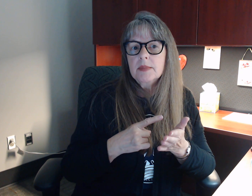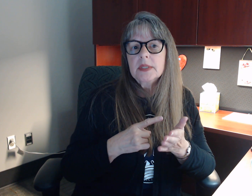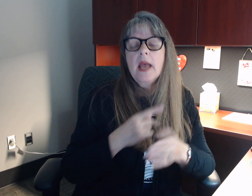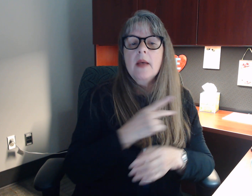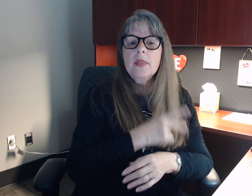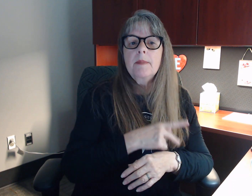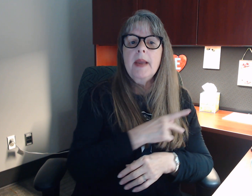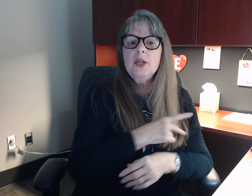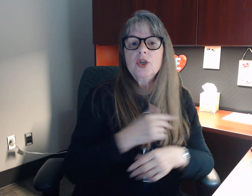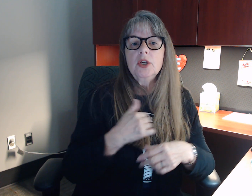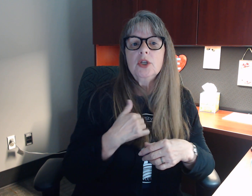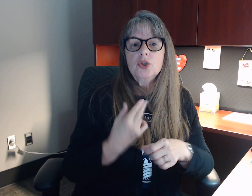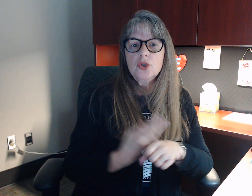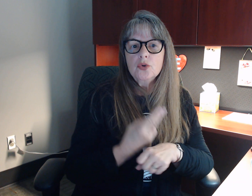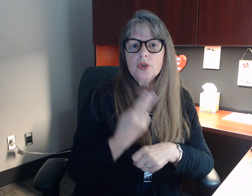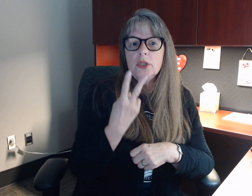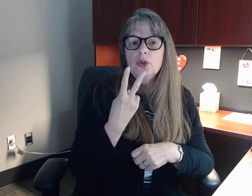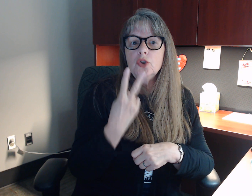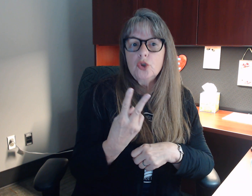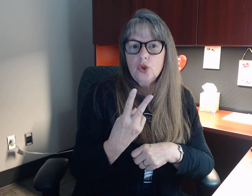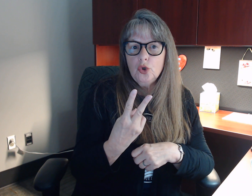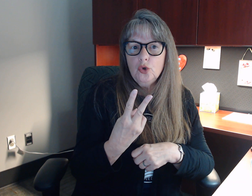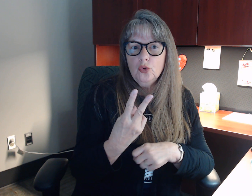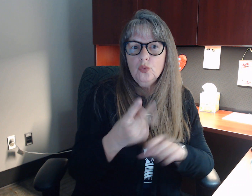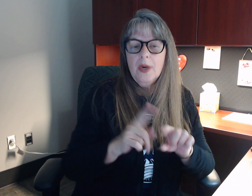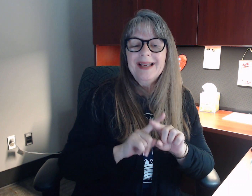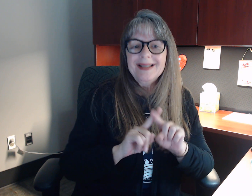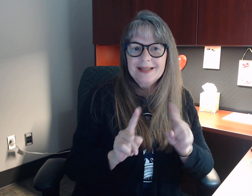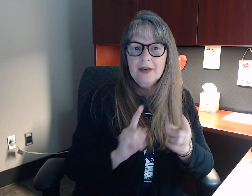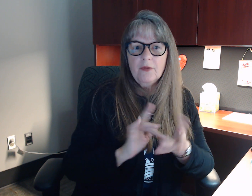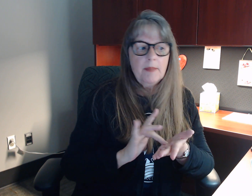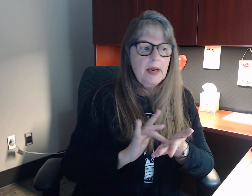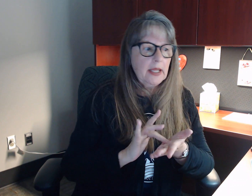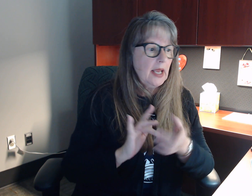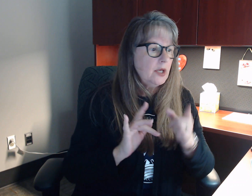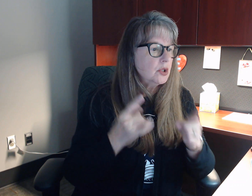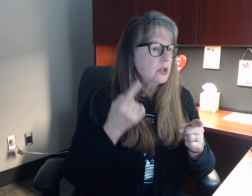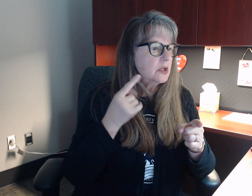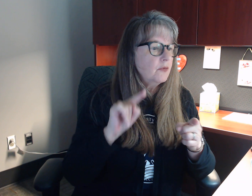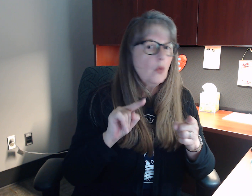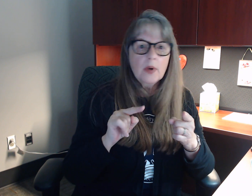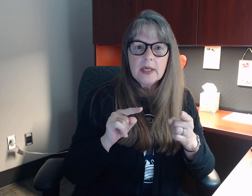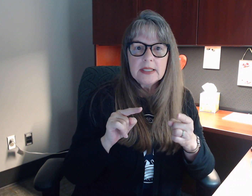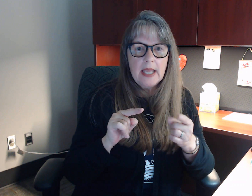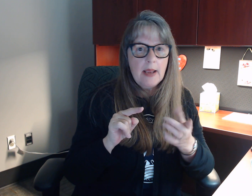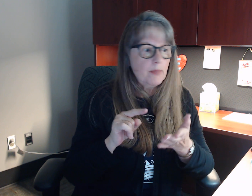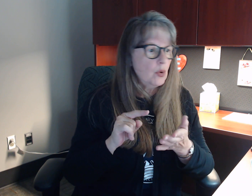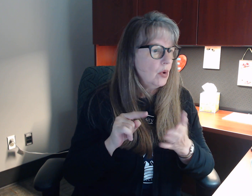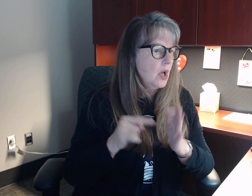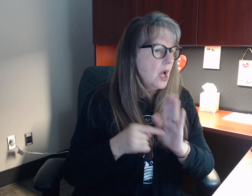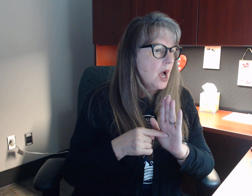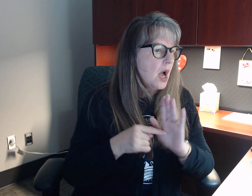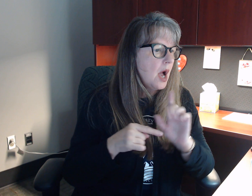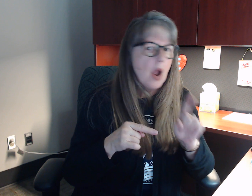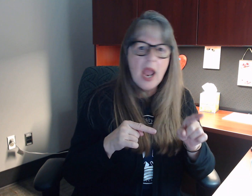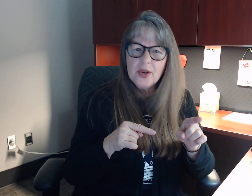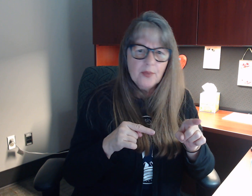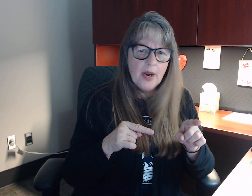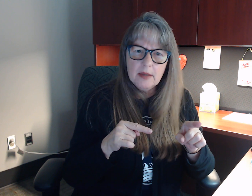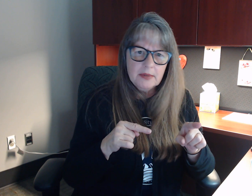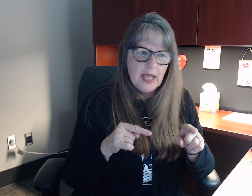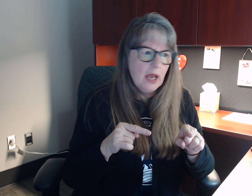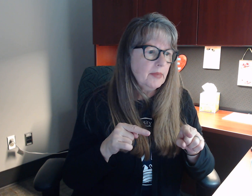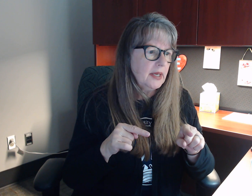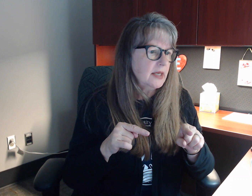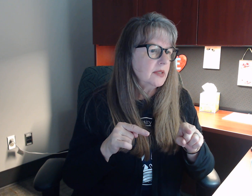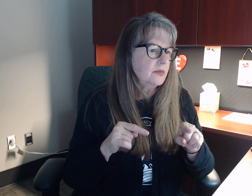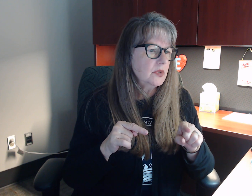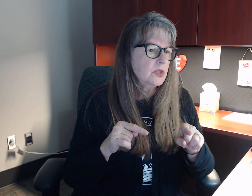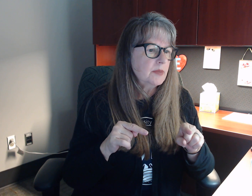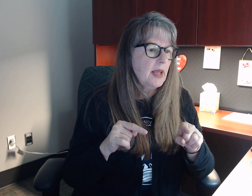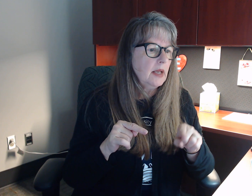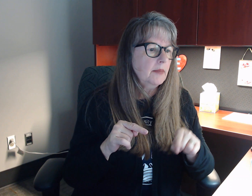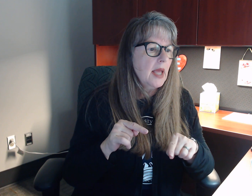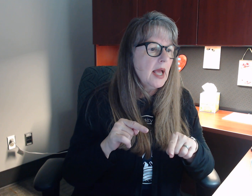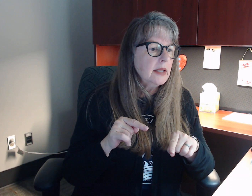the patient is using 2 different medications. For example, I had to write them down because to spell them.